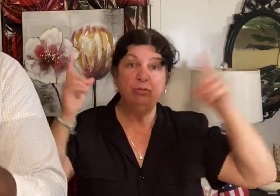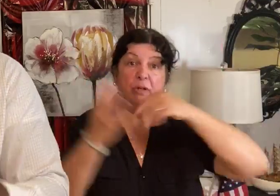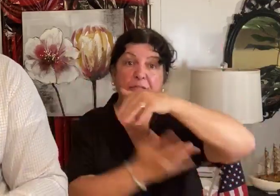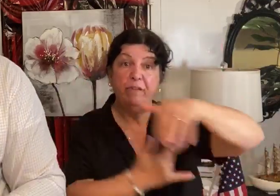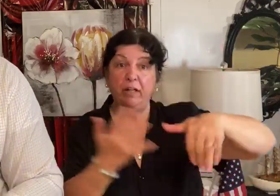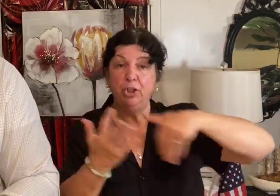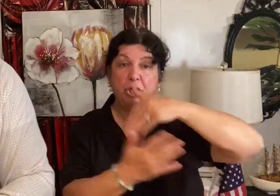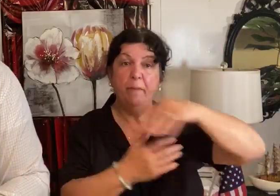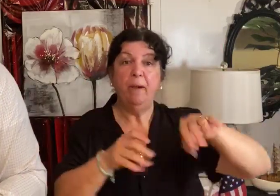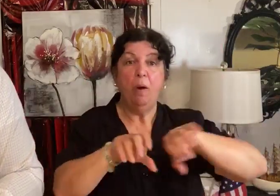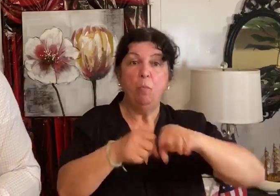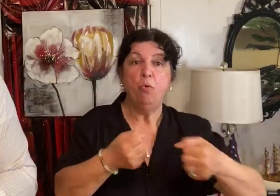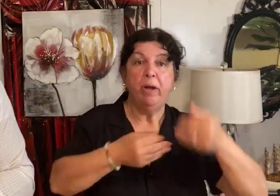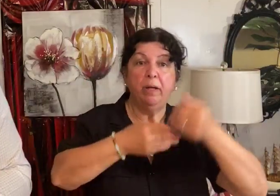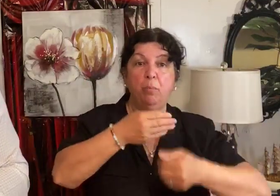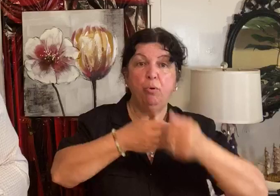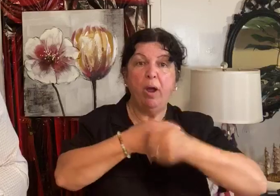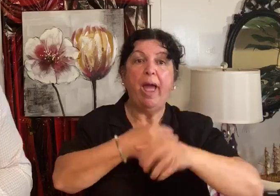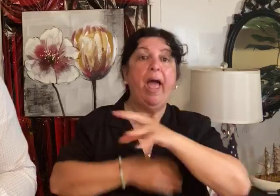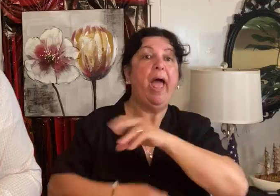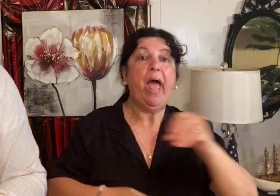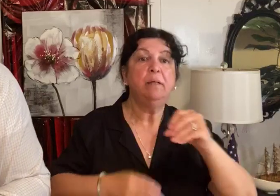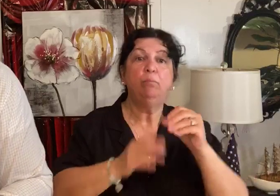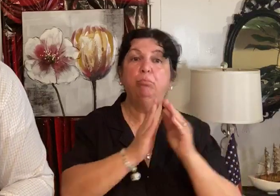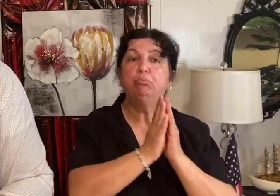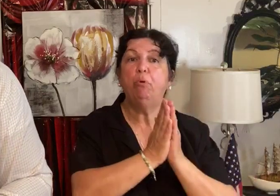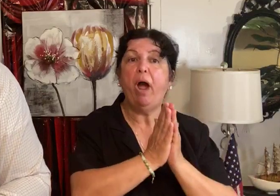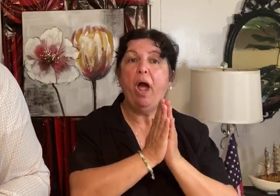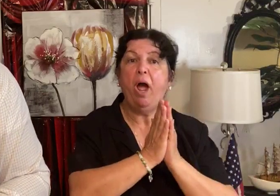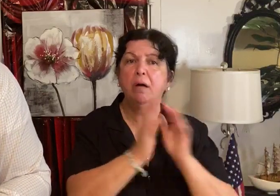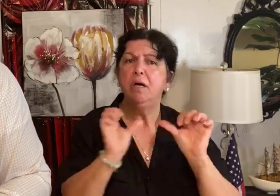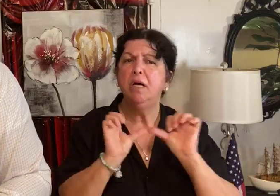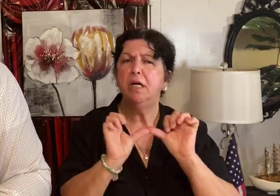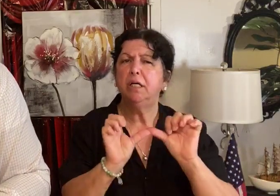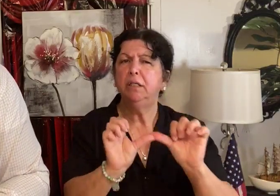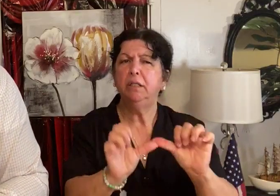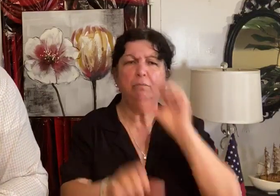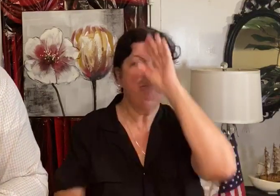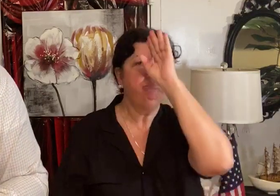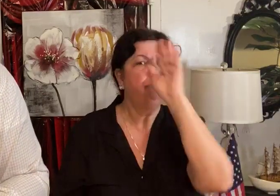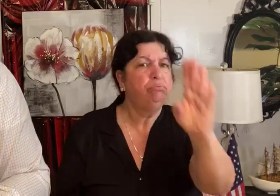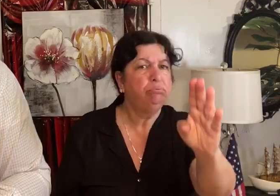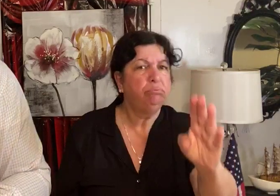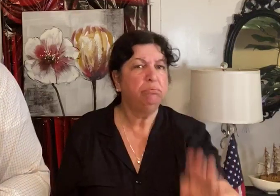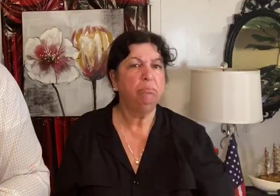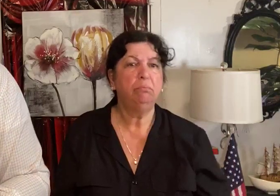in breaking of bread and prayers. They continued steadfastly.